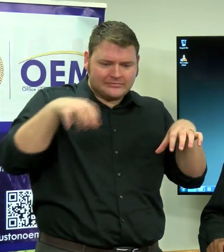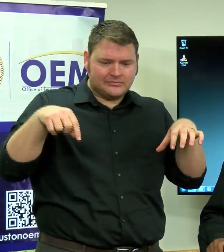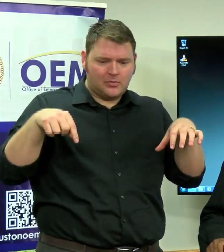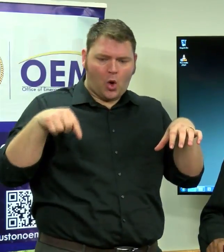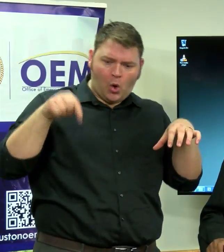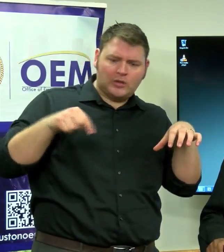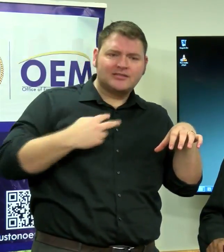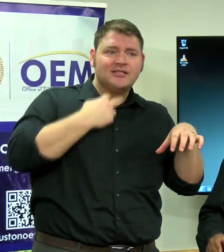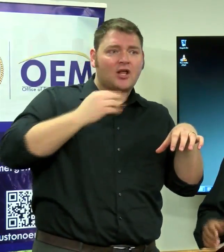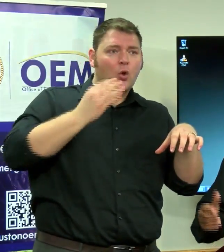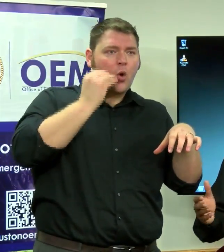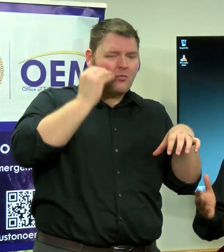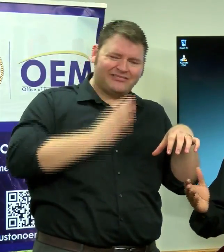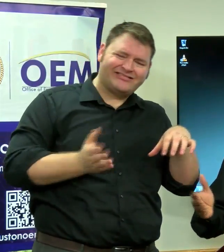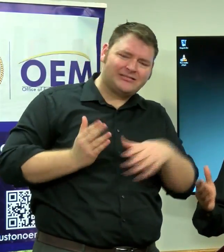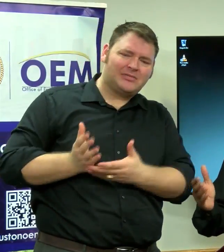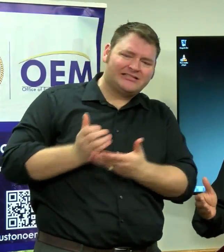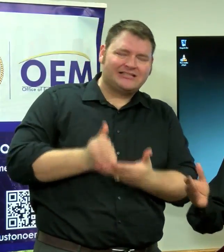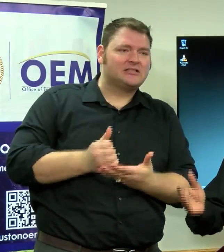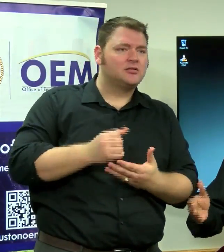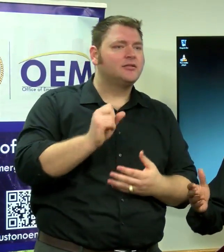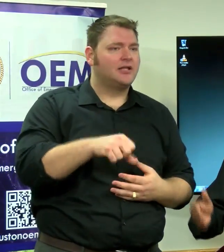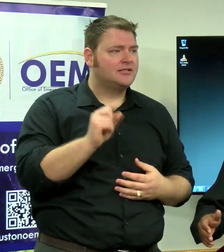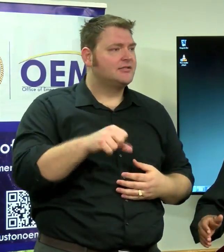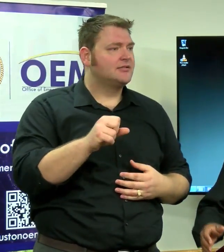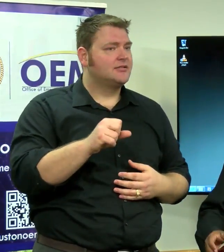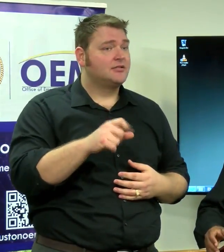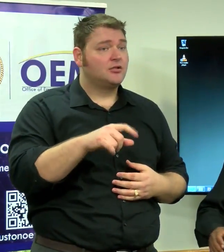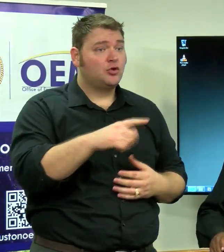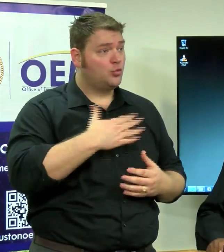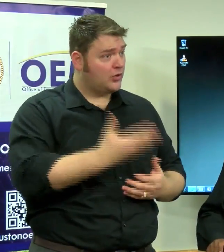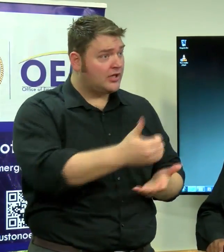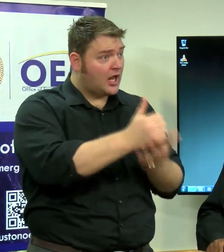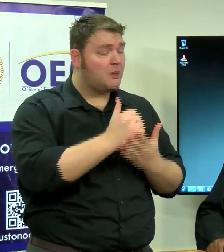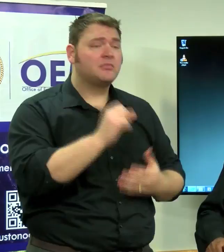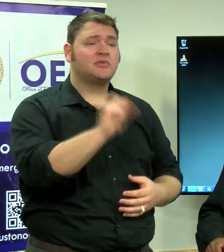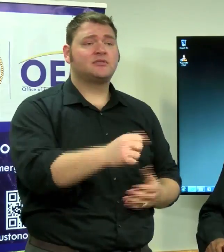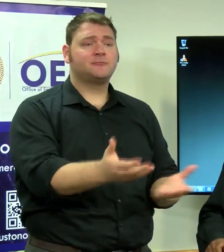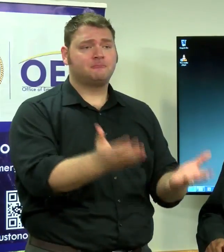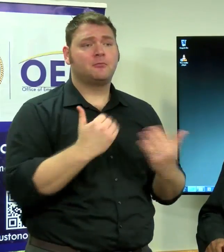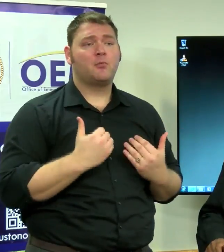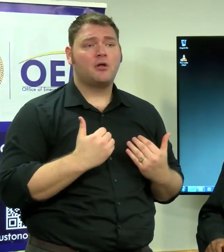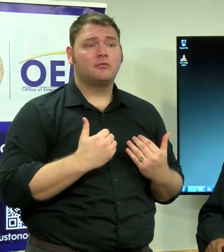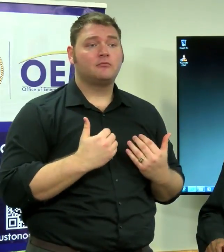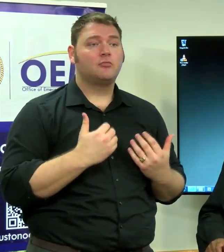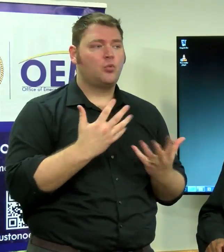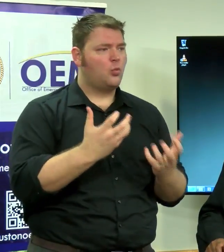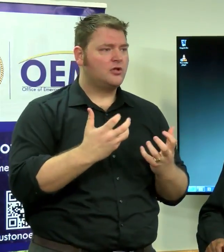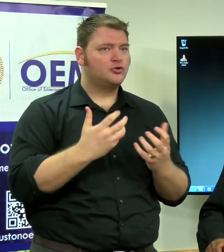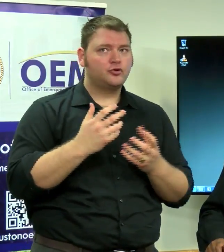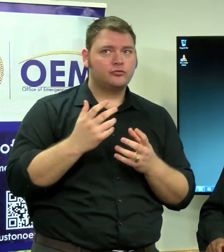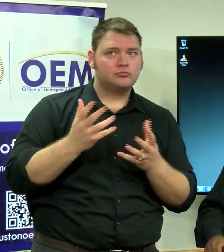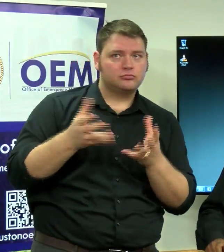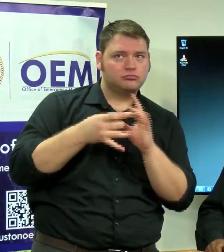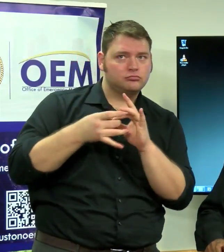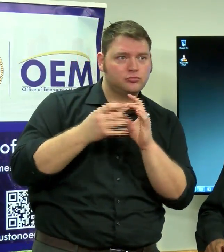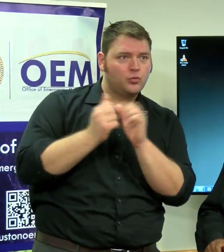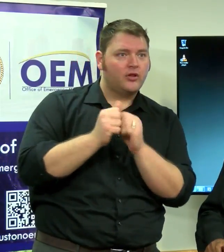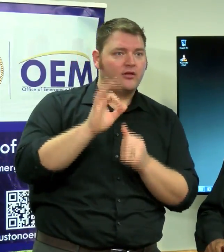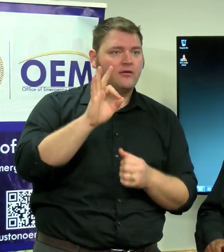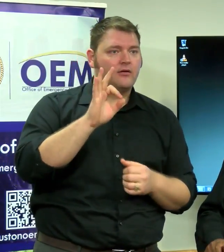take it. We certainly want to coordinate with police and fire and Homeland Security, but we will take it. What's